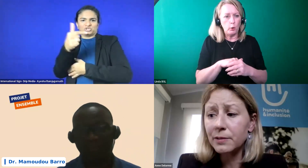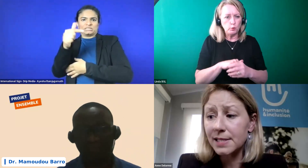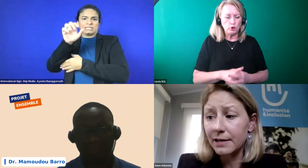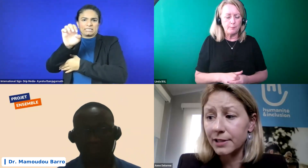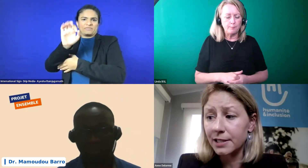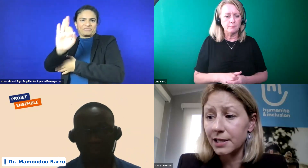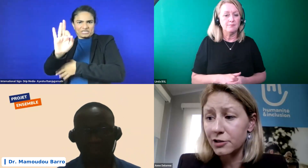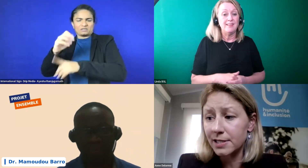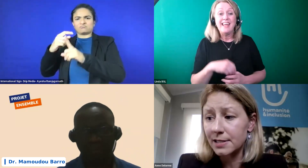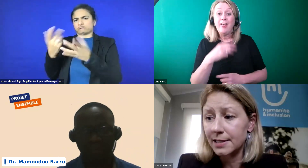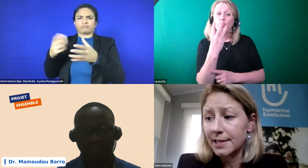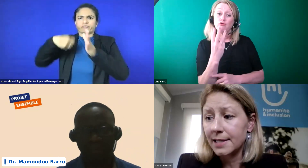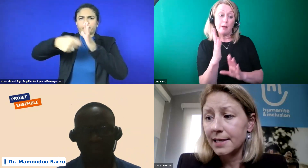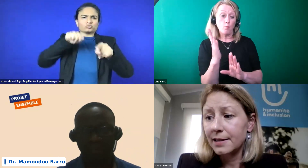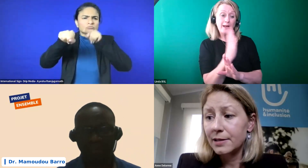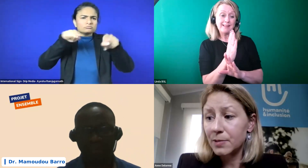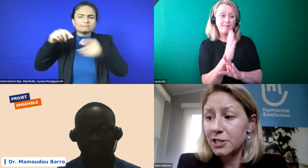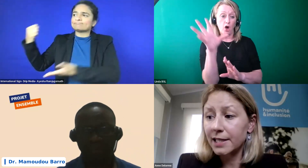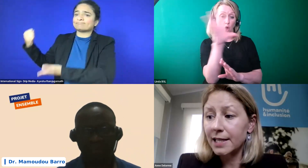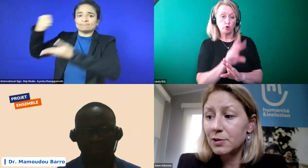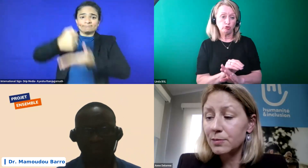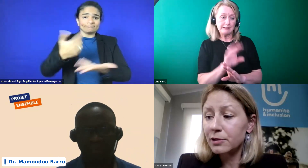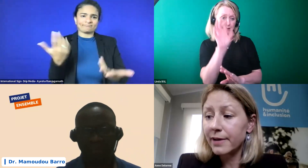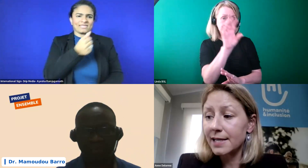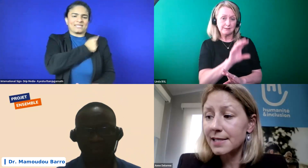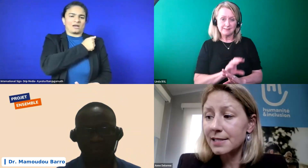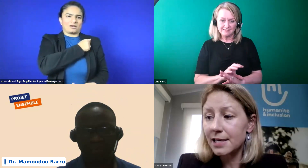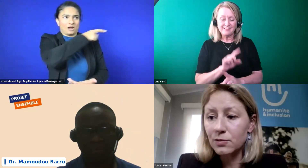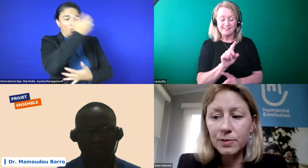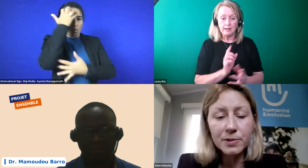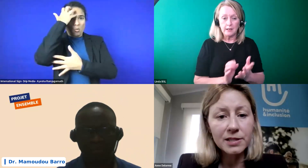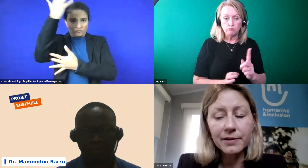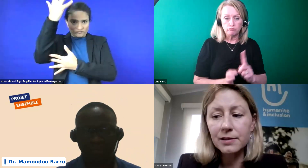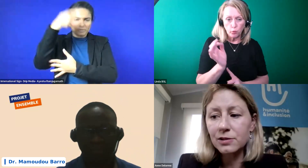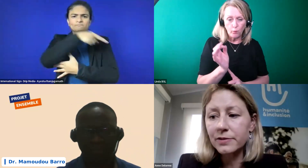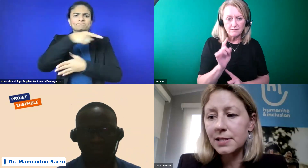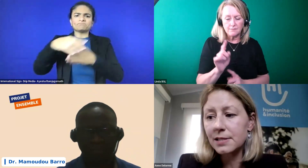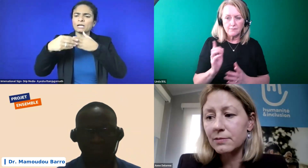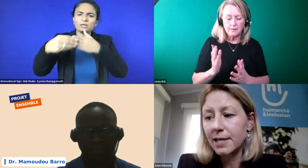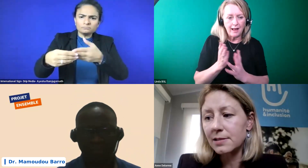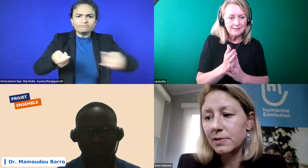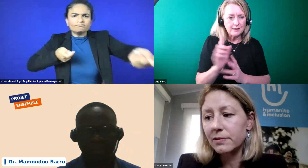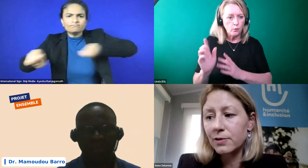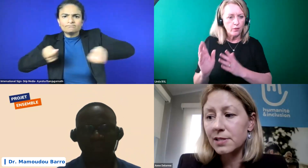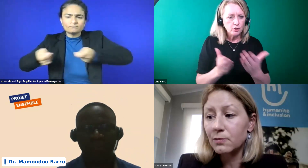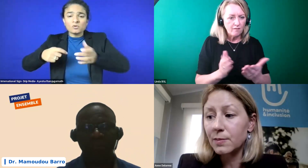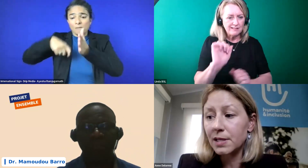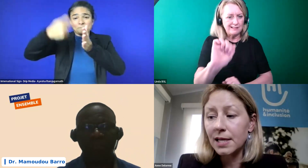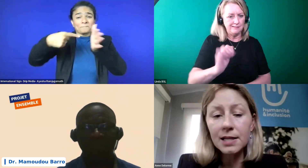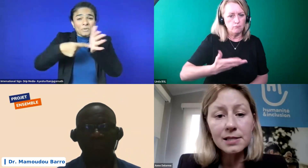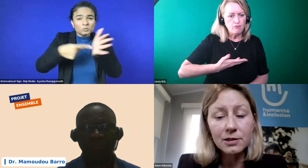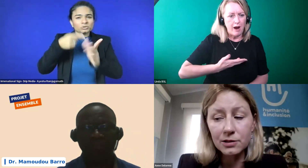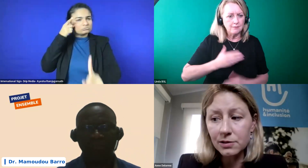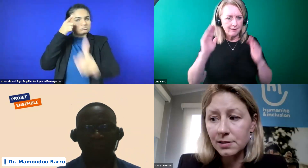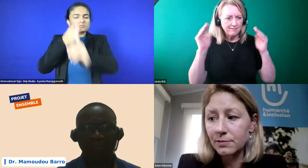in 3 West African countries. The project aims to improve access to sexual reproductive health services and rights with a focus on women